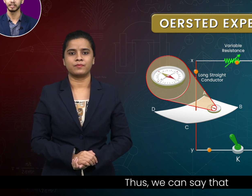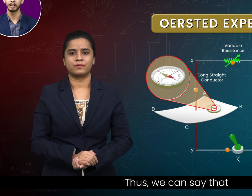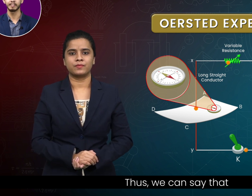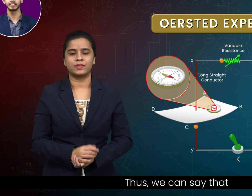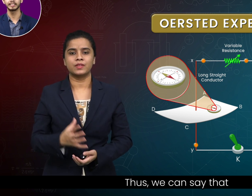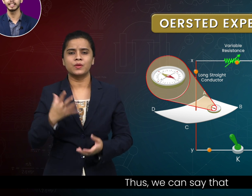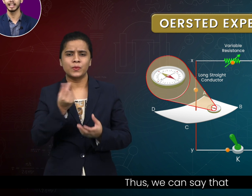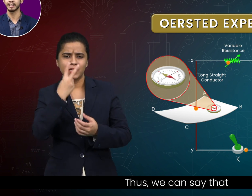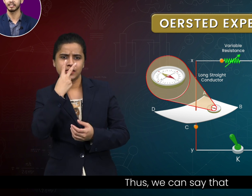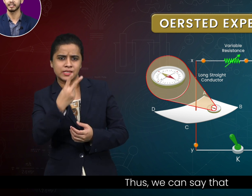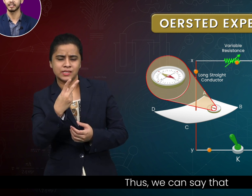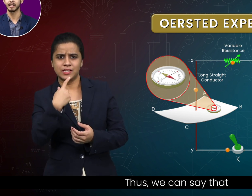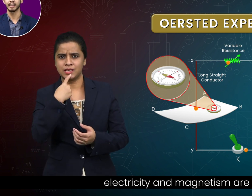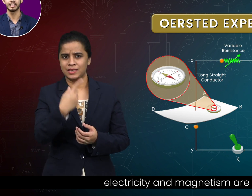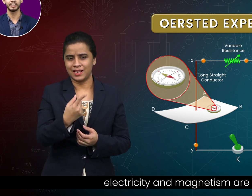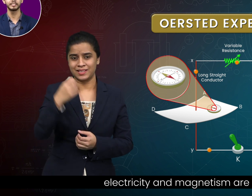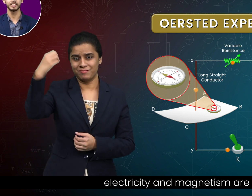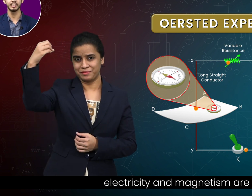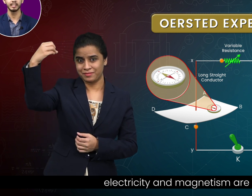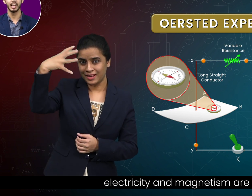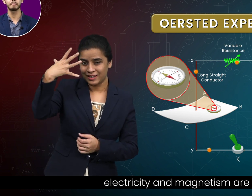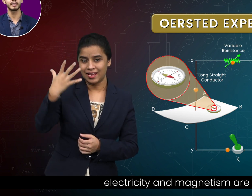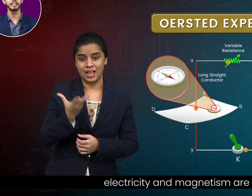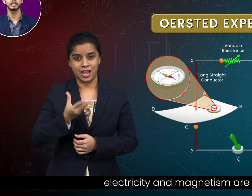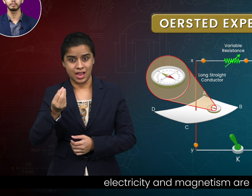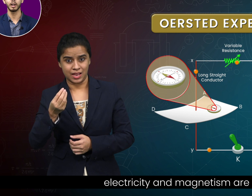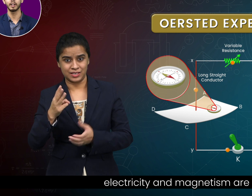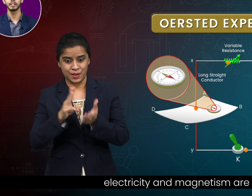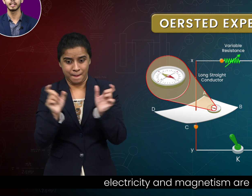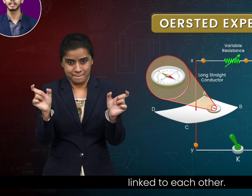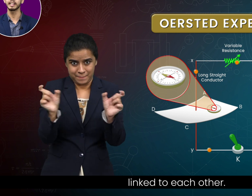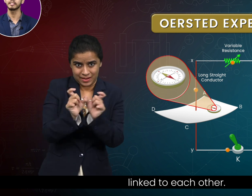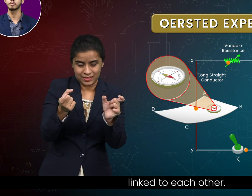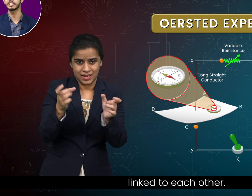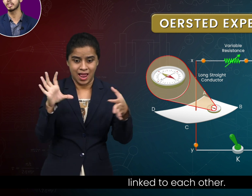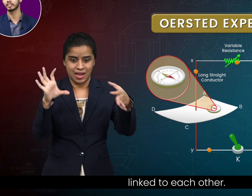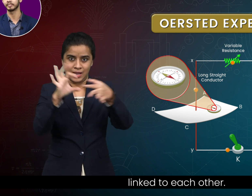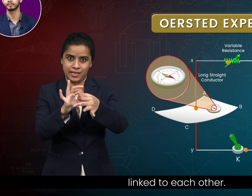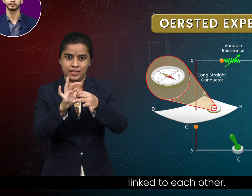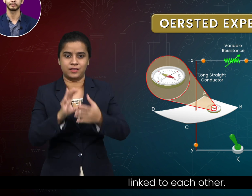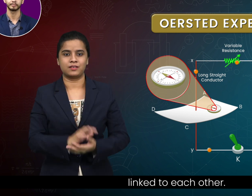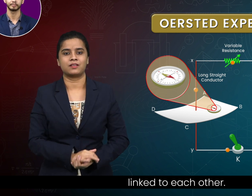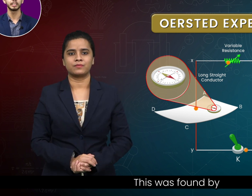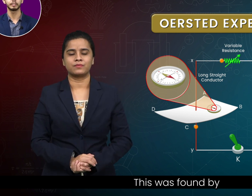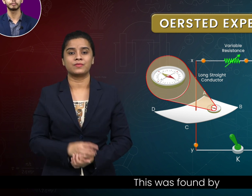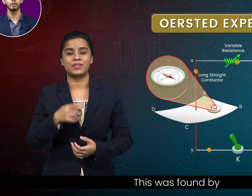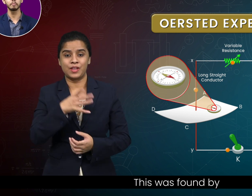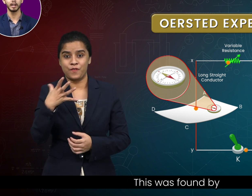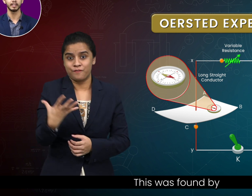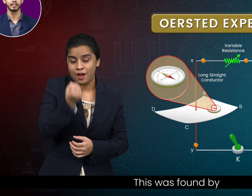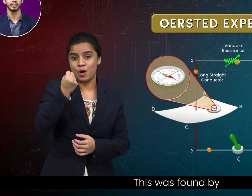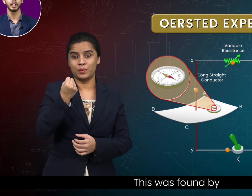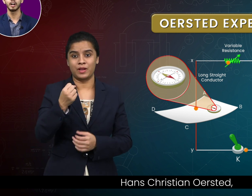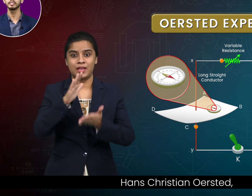Thus, we can say that electricity and magnetism are linked to each other. This was